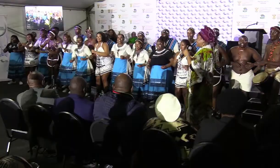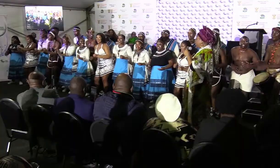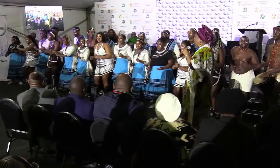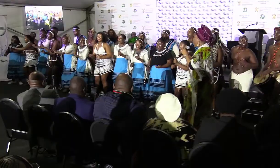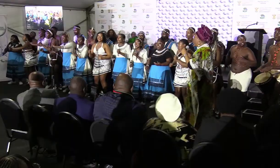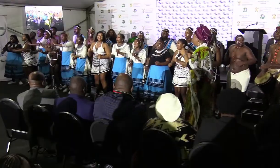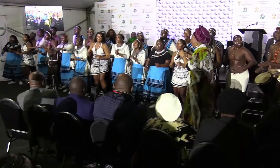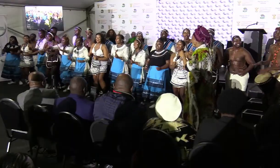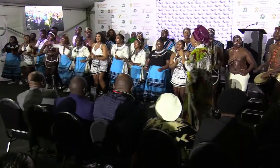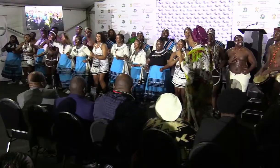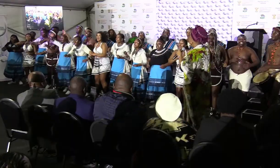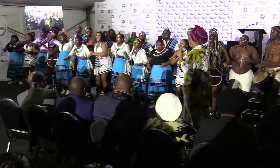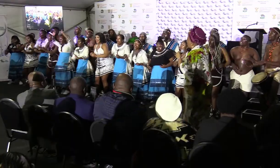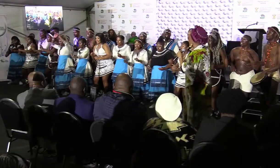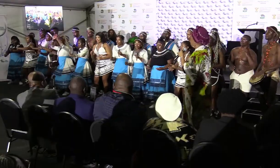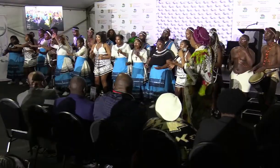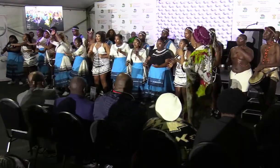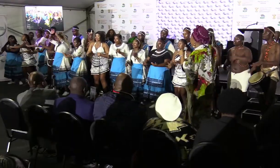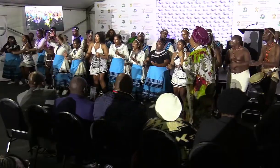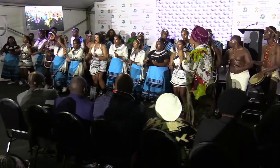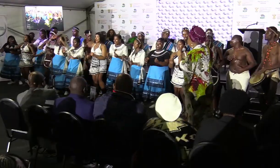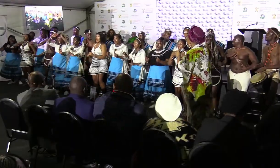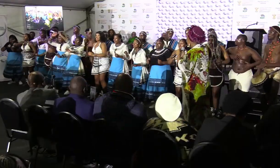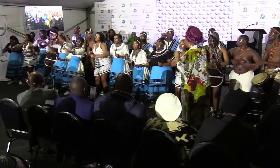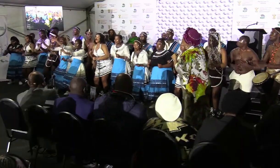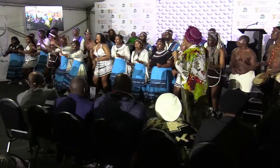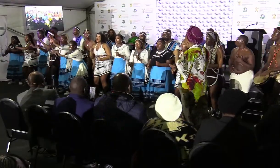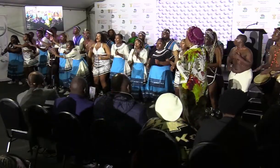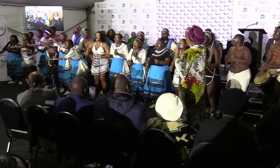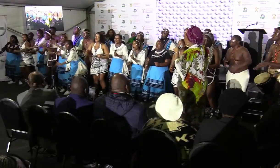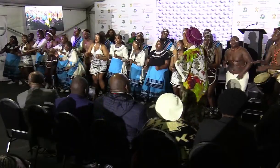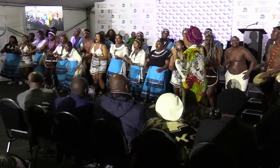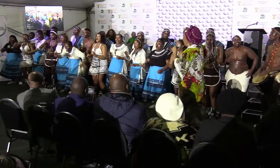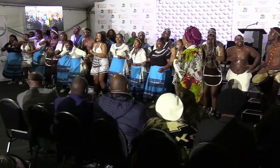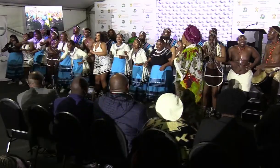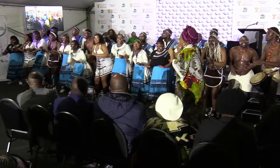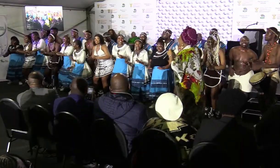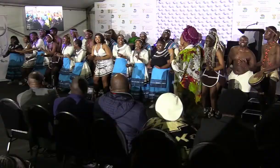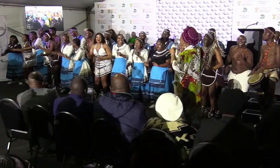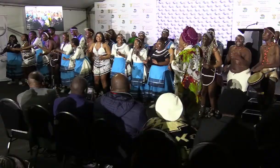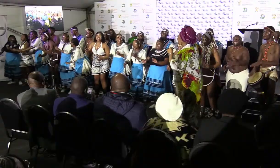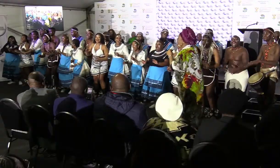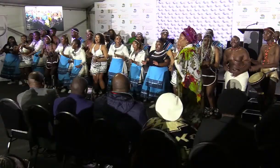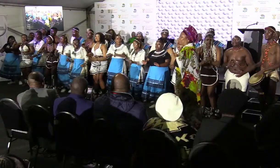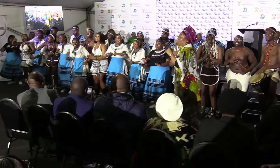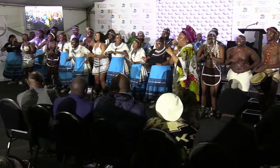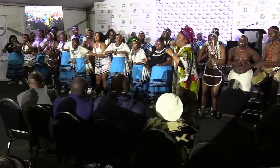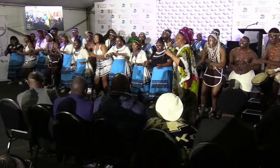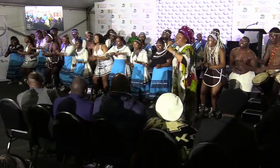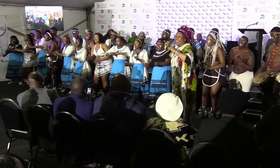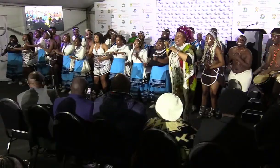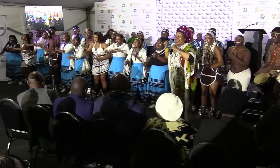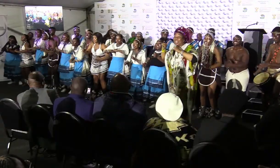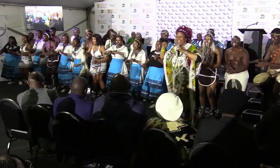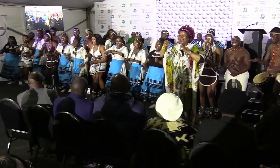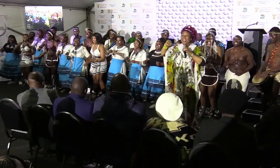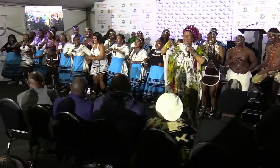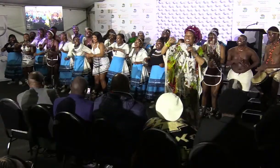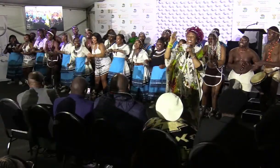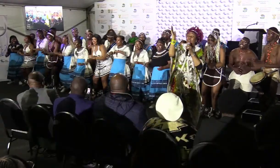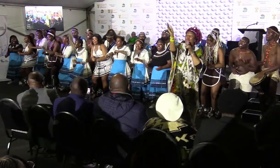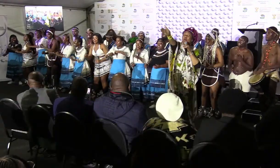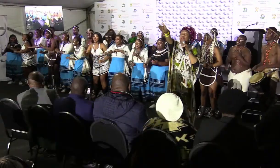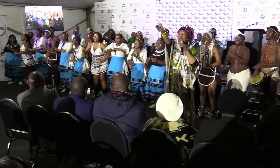andiqiniseke sithi vumani bo sithi vumani qaqambile